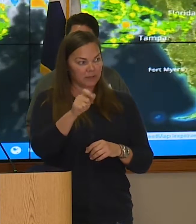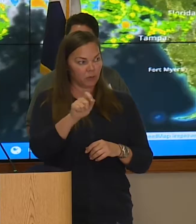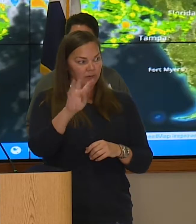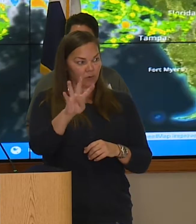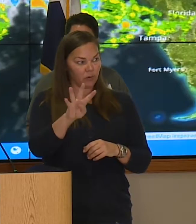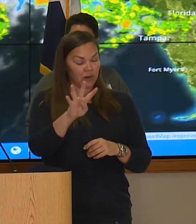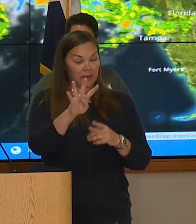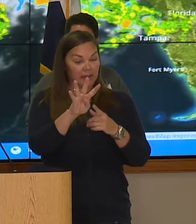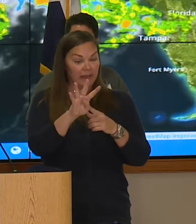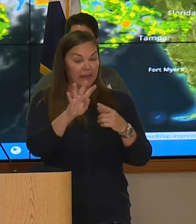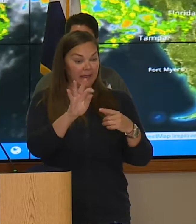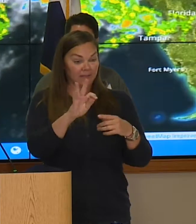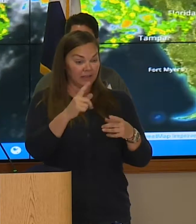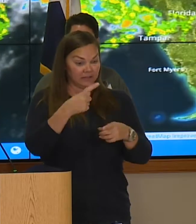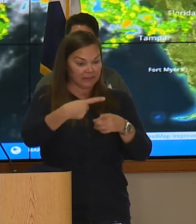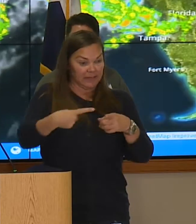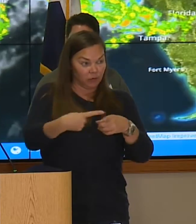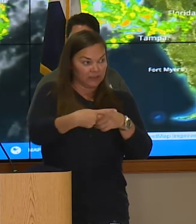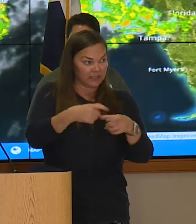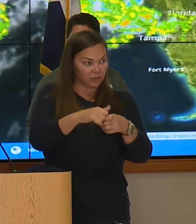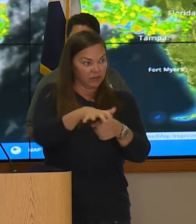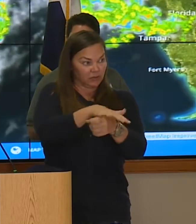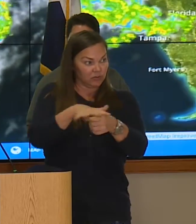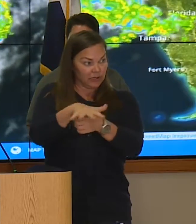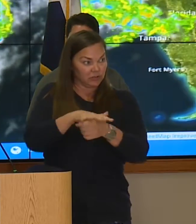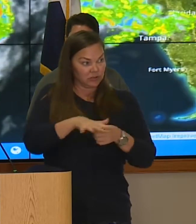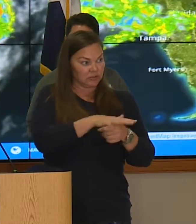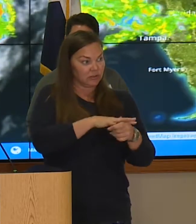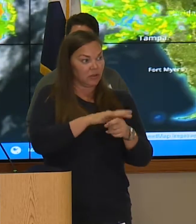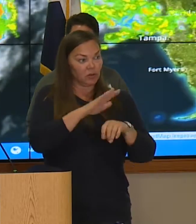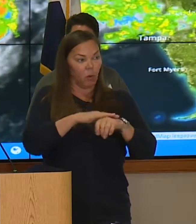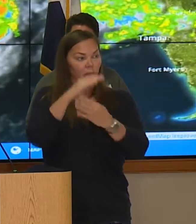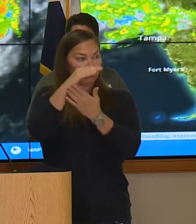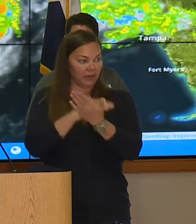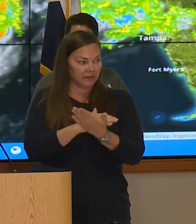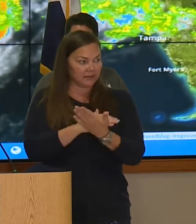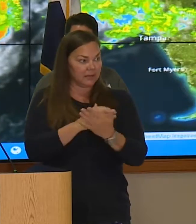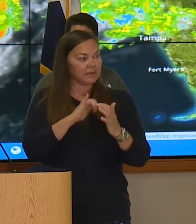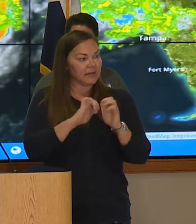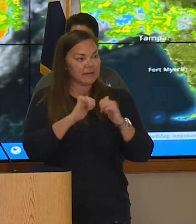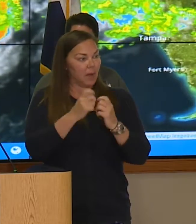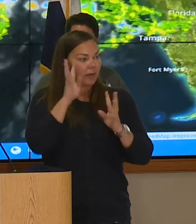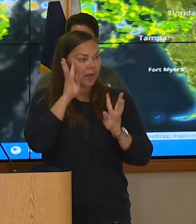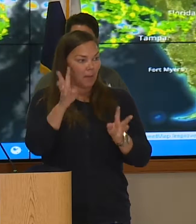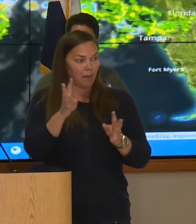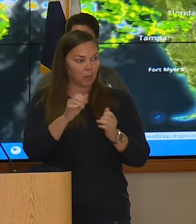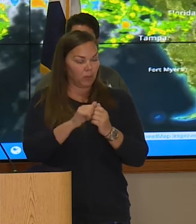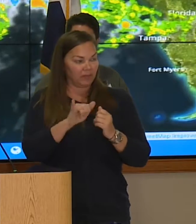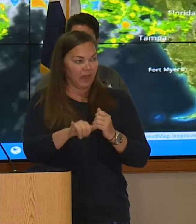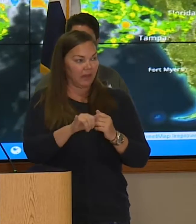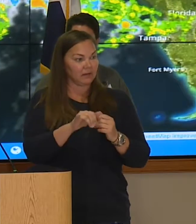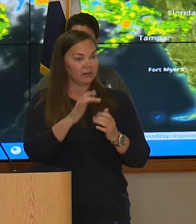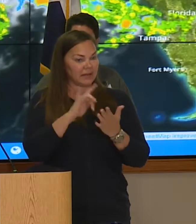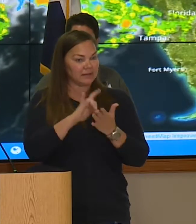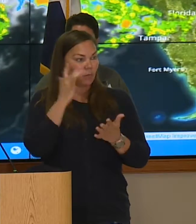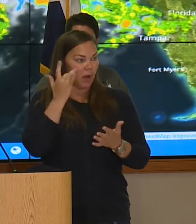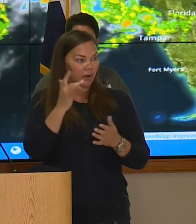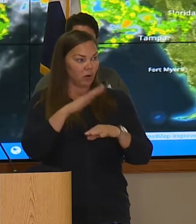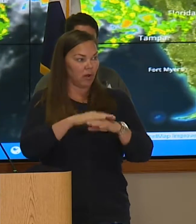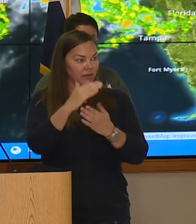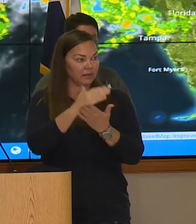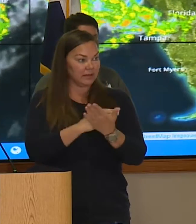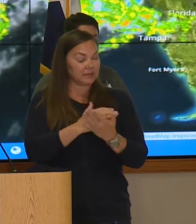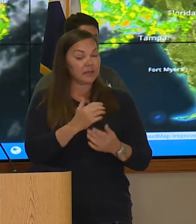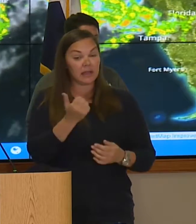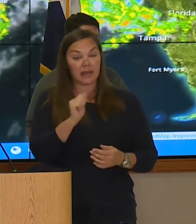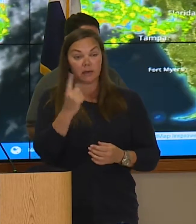line intersected those subdivisions, they are on the list. That's how we came up with that, and that's why you're on the list. So